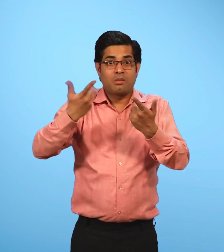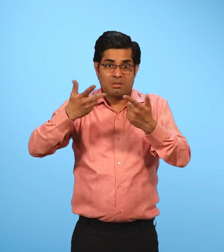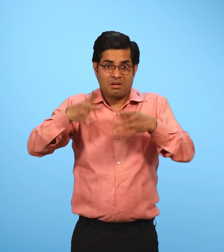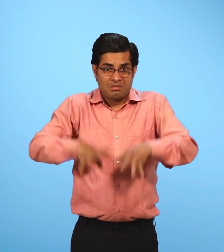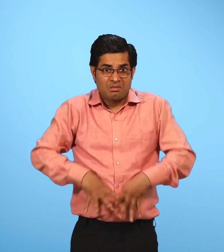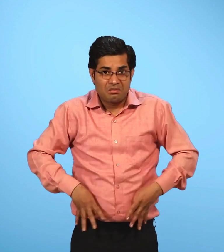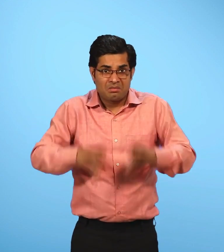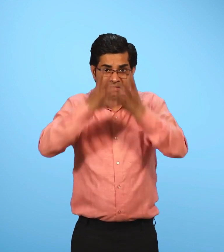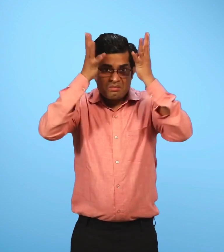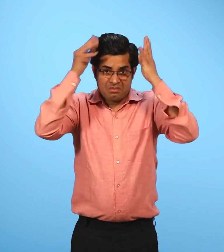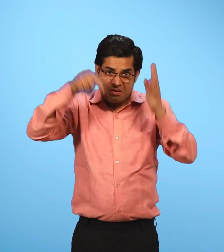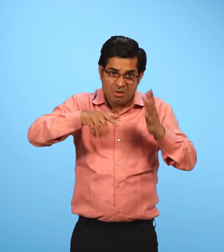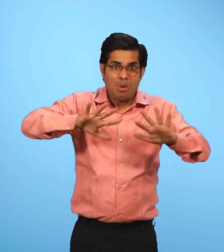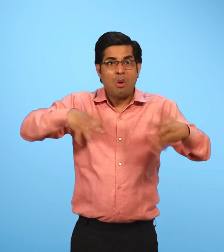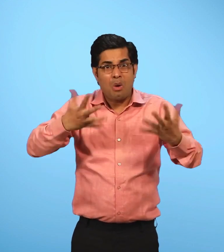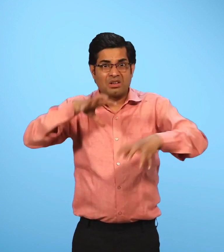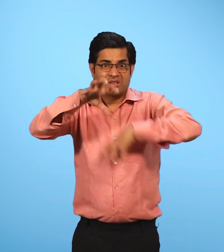there. The island was